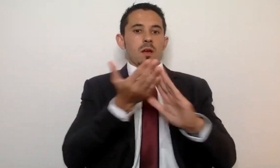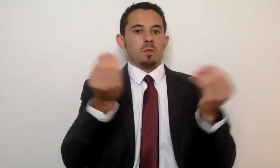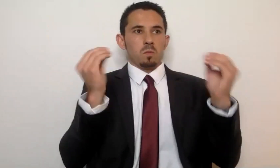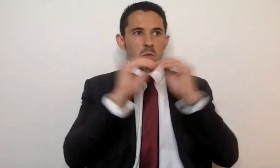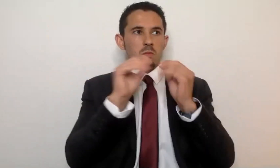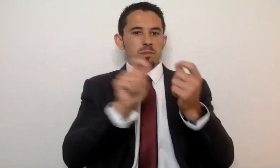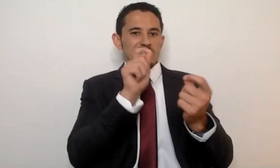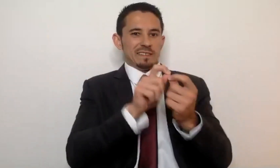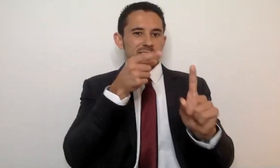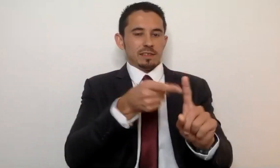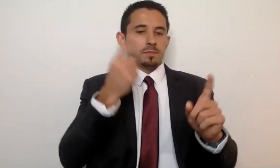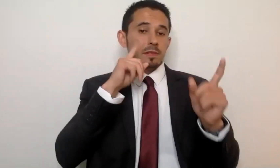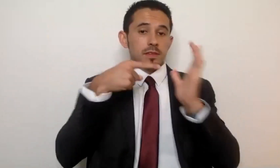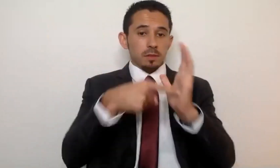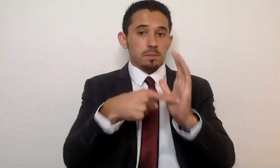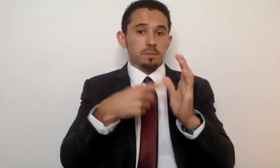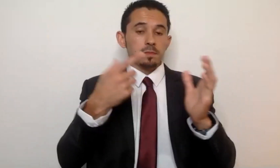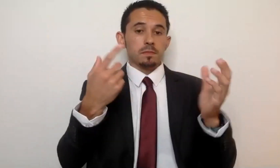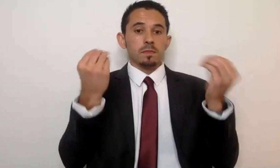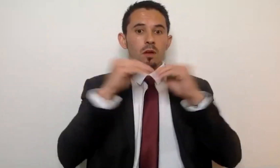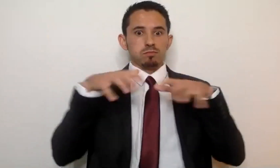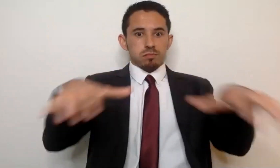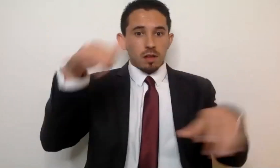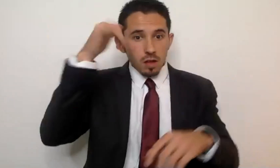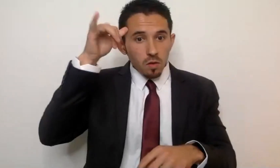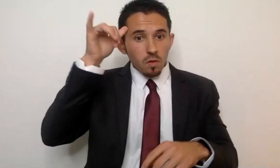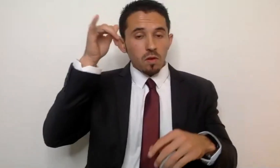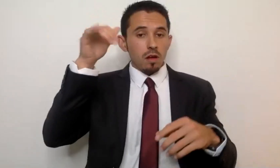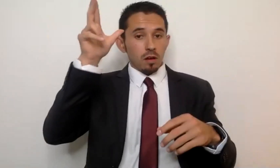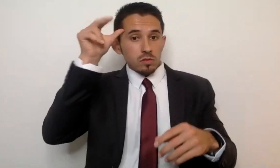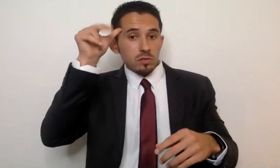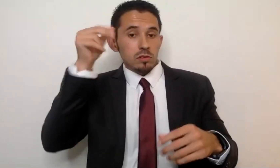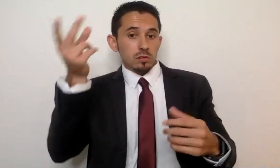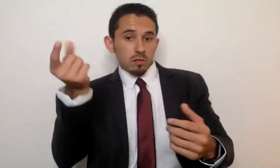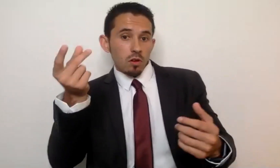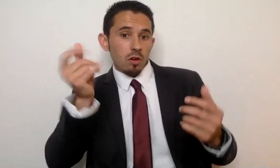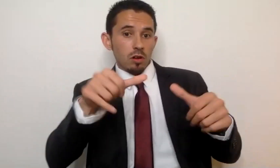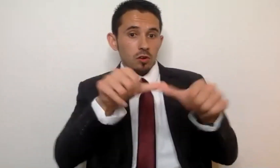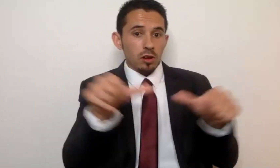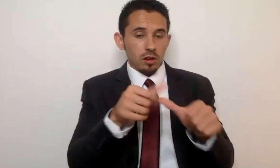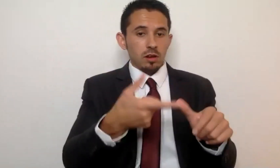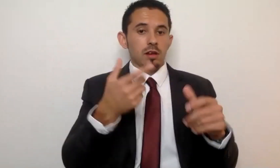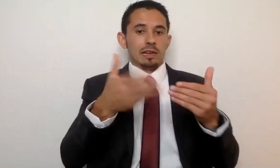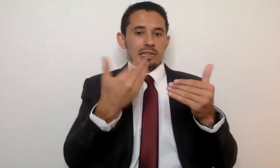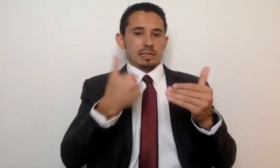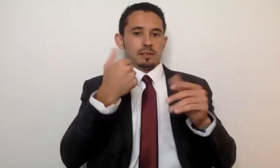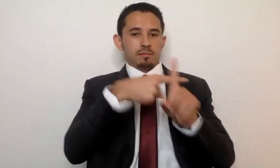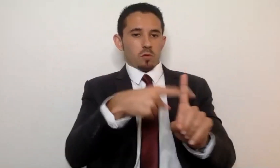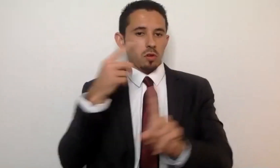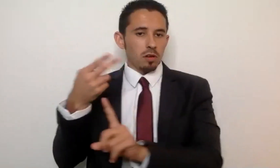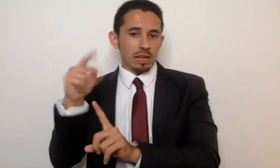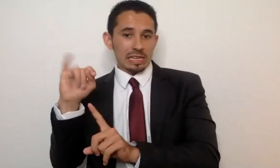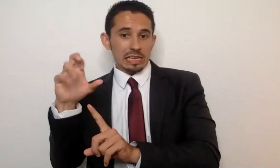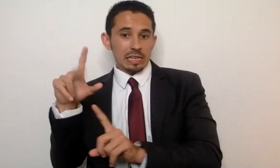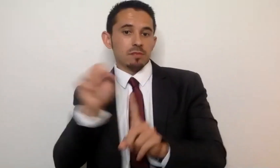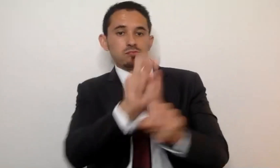So if there's deforestation, they become more specific for the host they're looking for. For example, if there's cows or horses or dogs in that